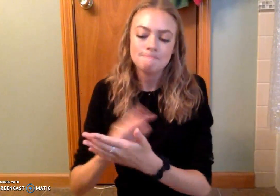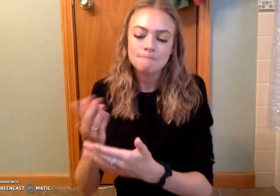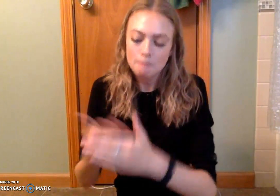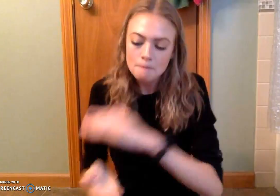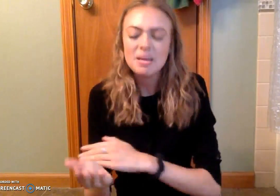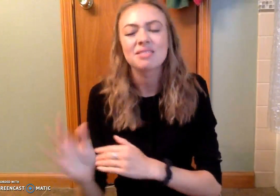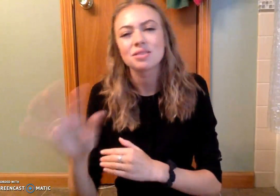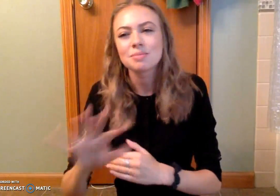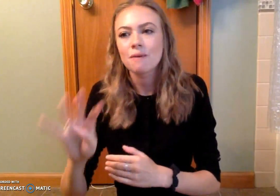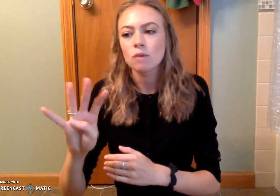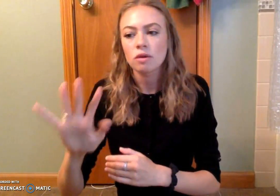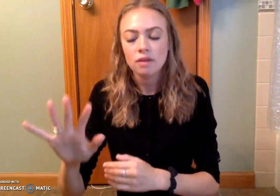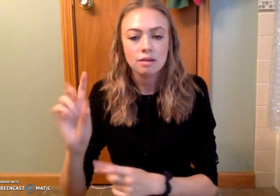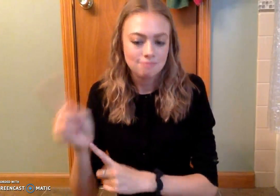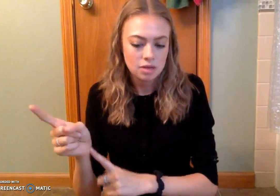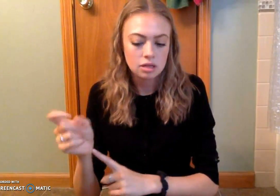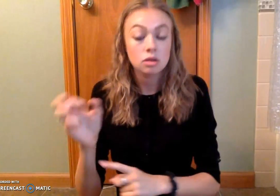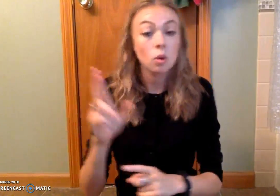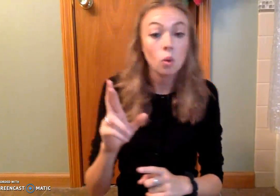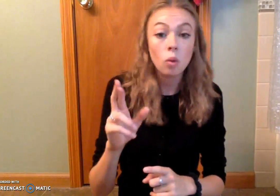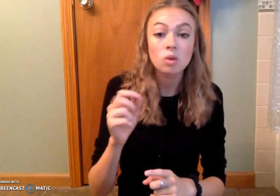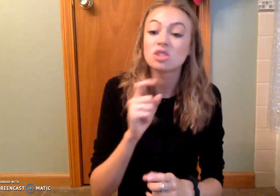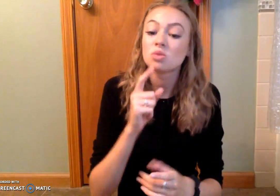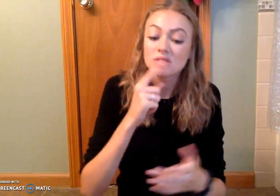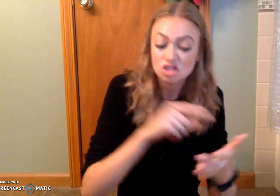you could put a toothpick in the middle of it and make sure that it is set.